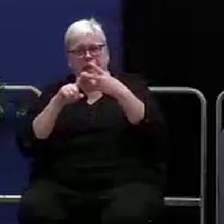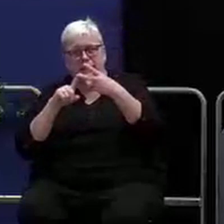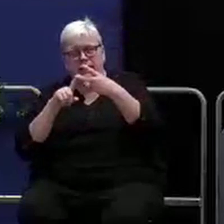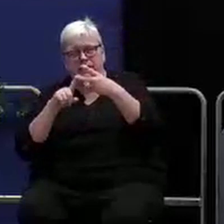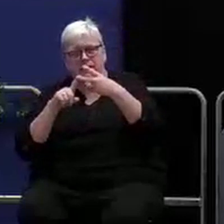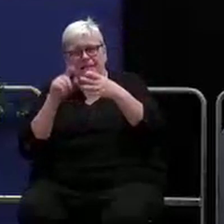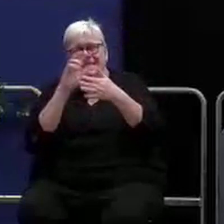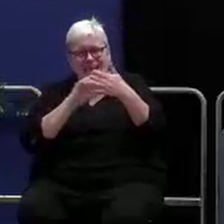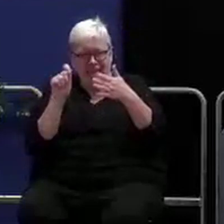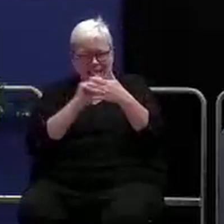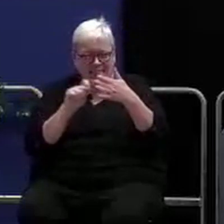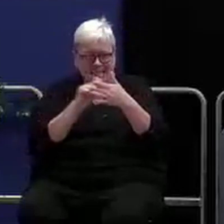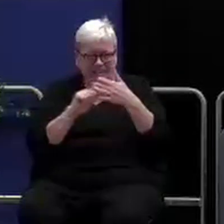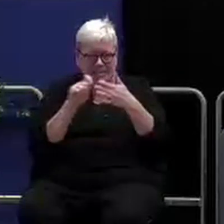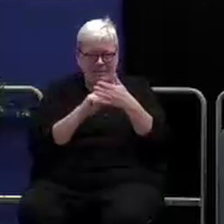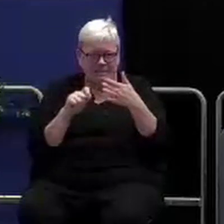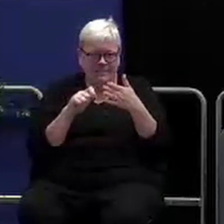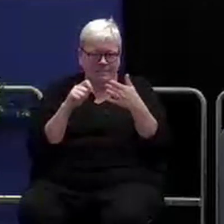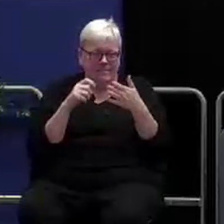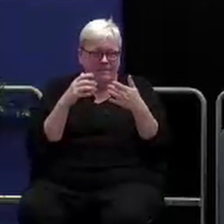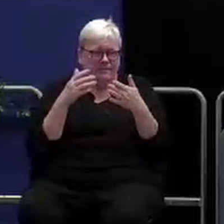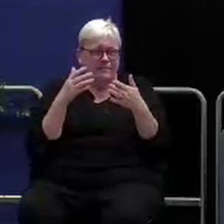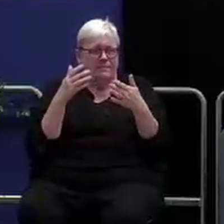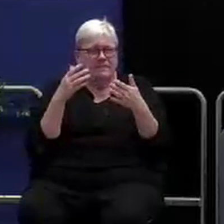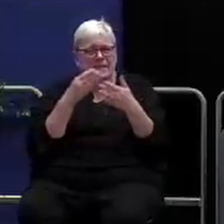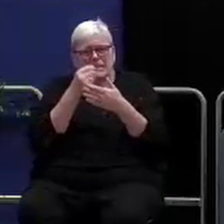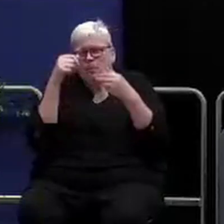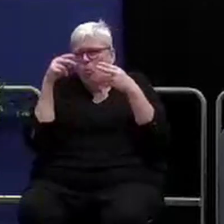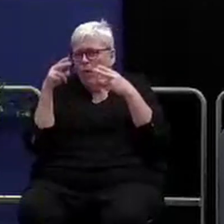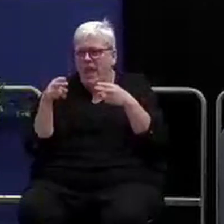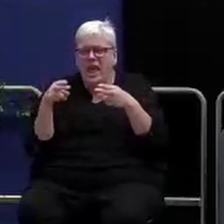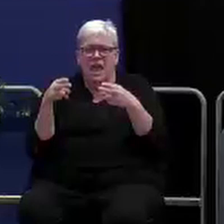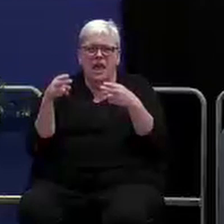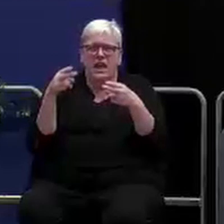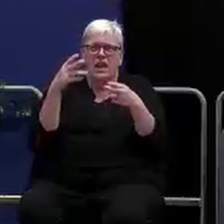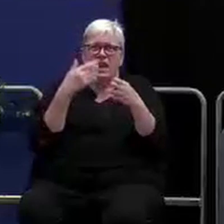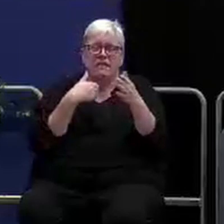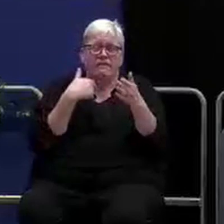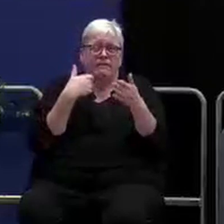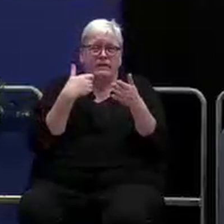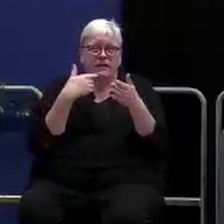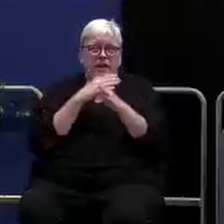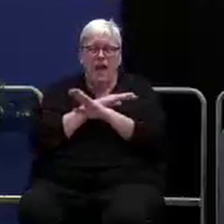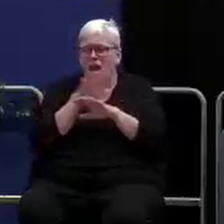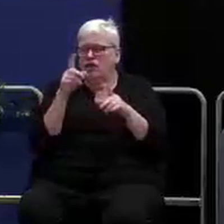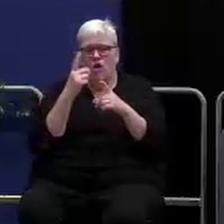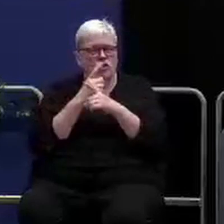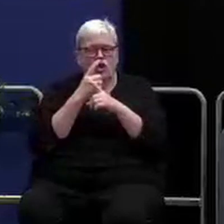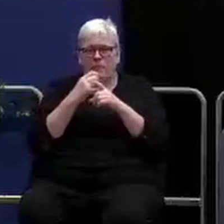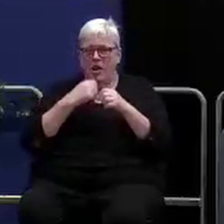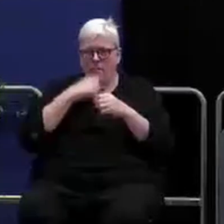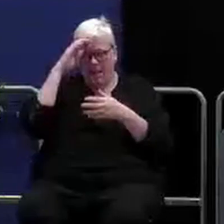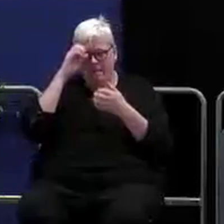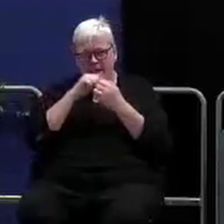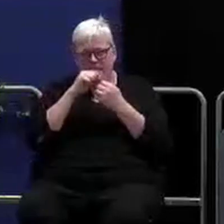me. So in some ways, if I could go without talking about my own memories for a